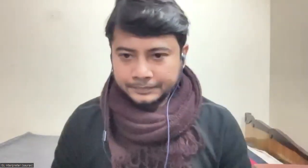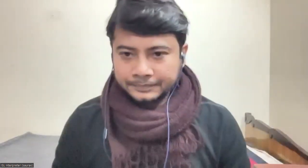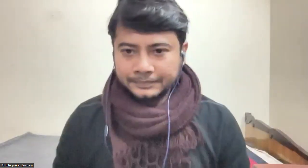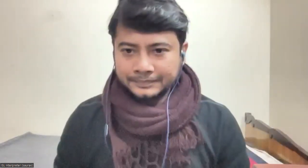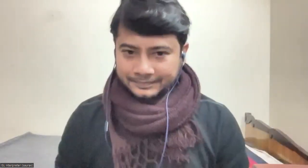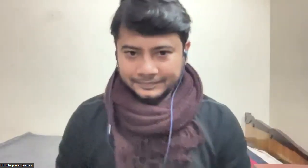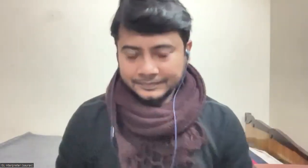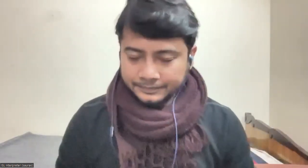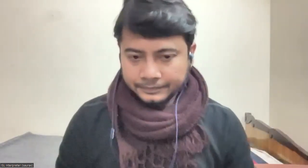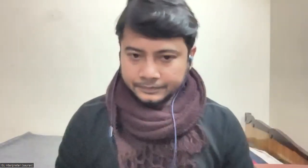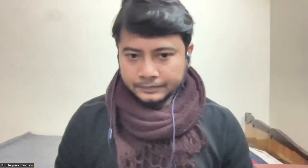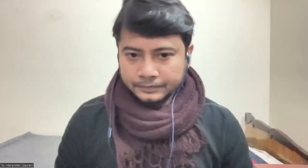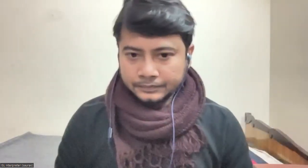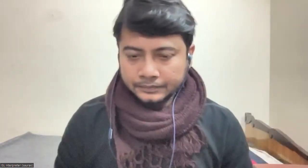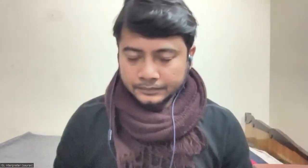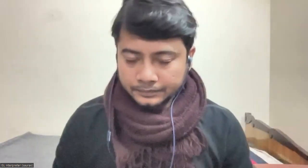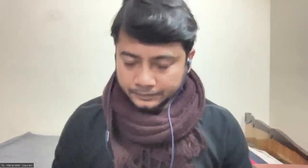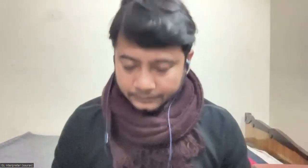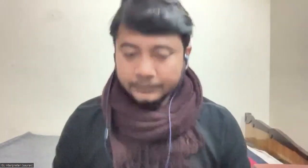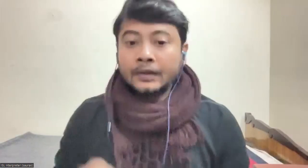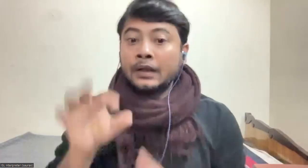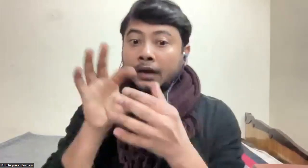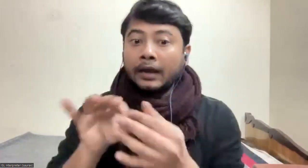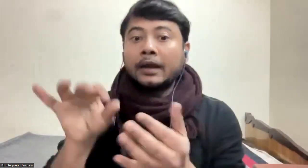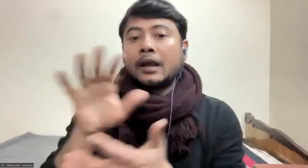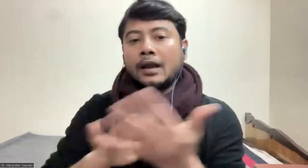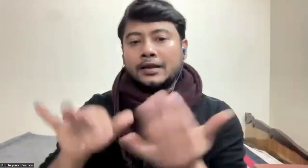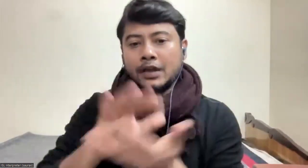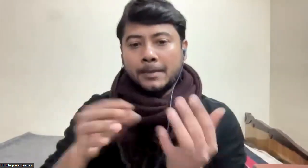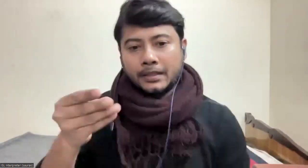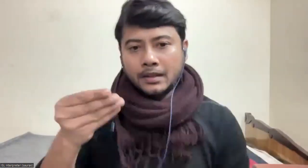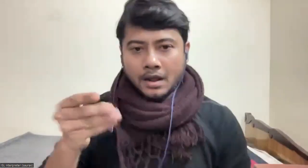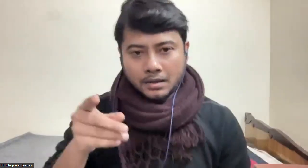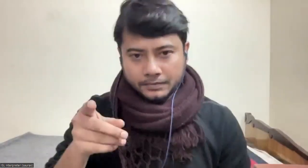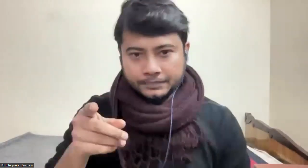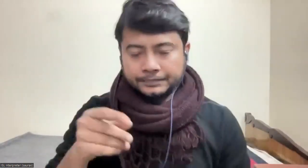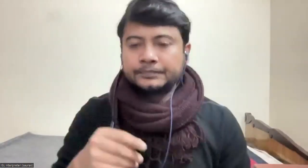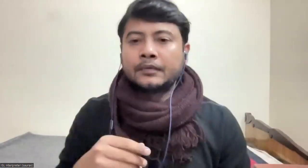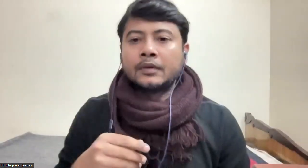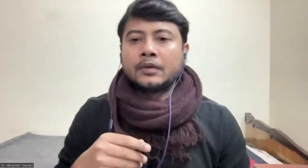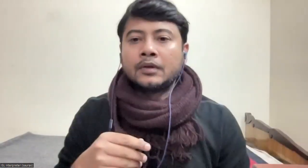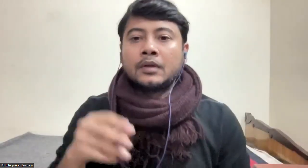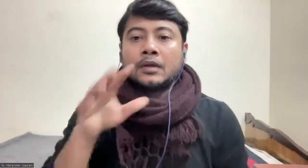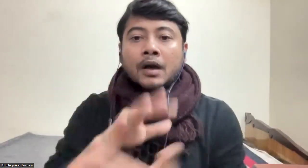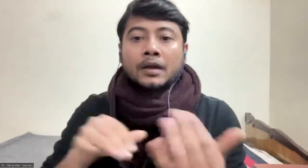To consider that chanting of Hare Krishna is some kind of a, some kind of